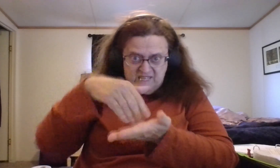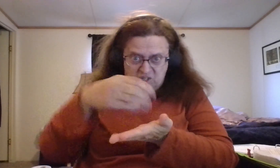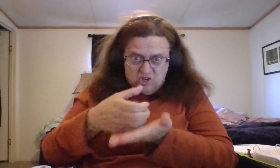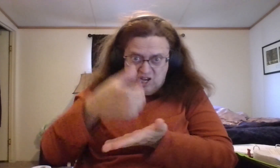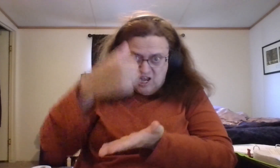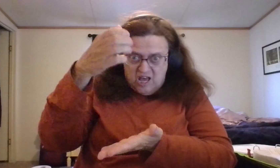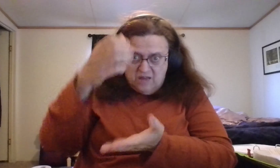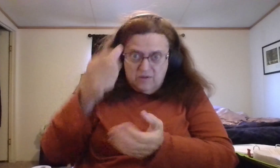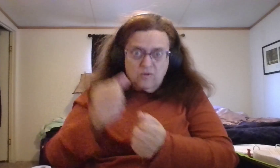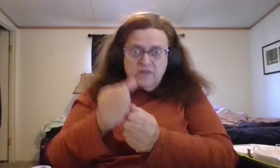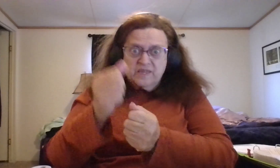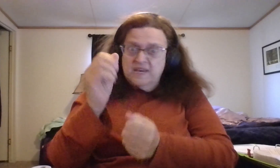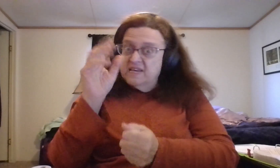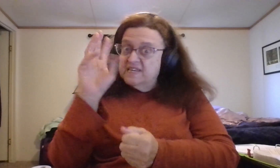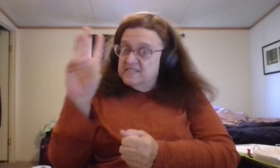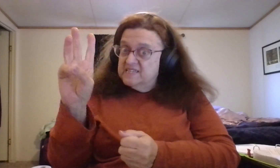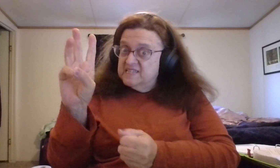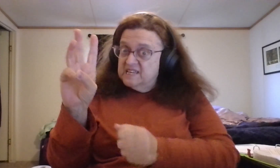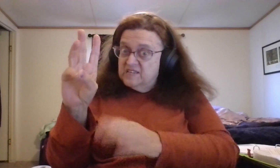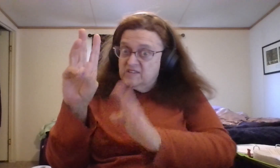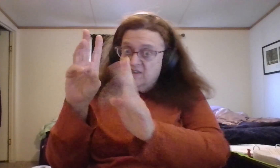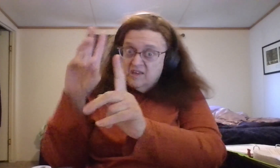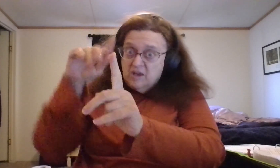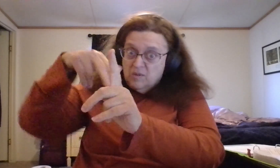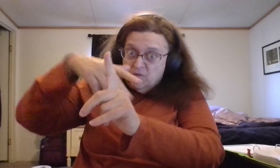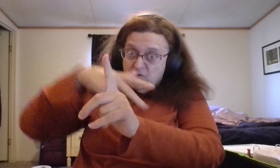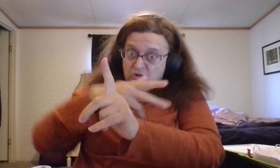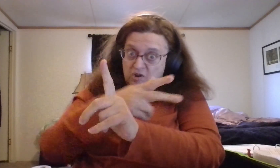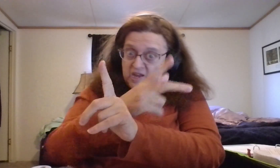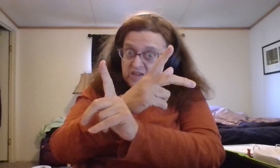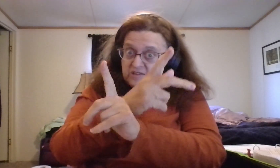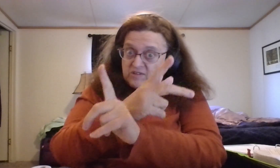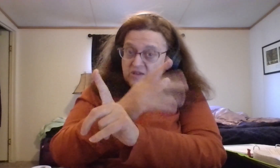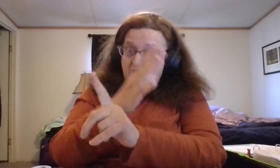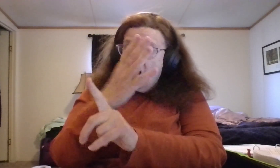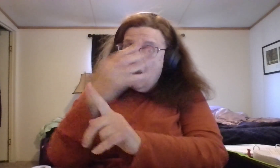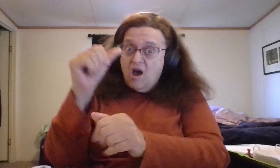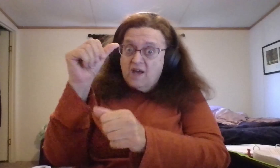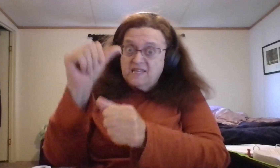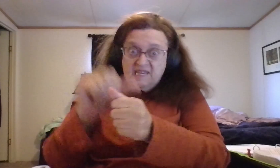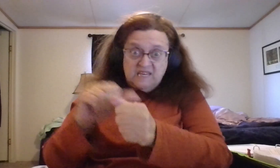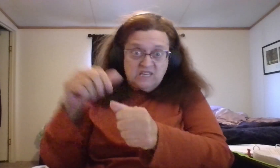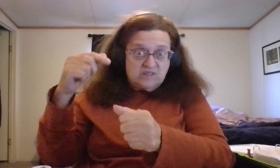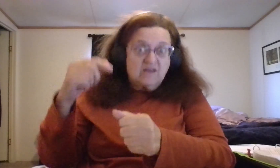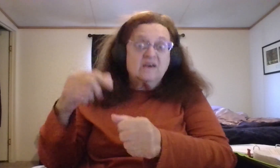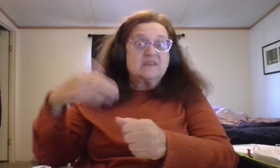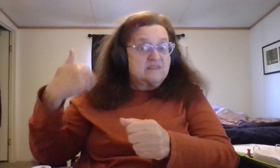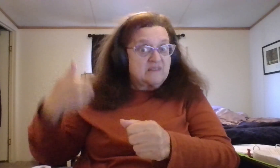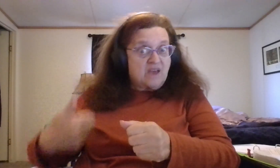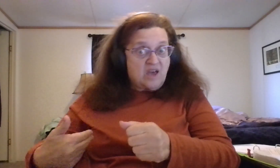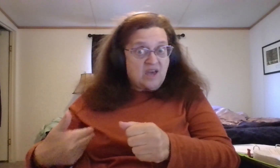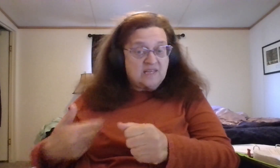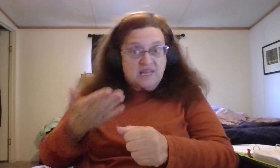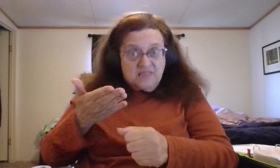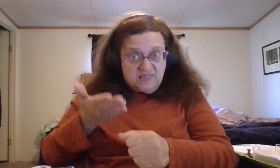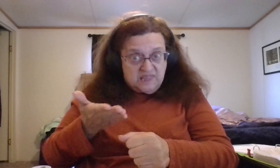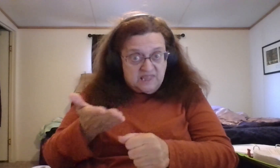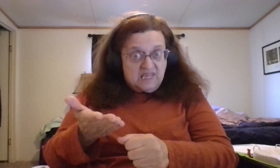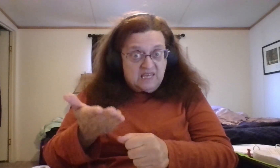6 branches extending from it on each side. These